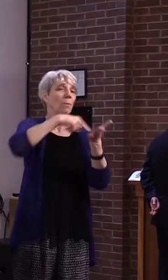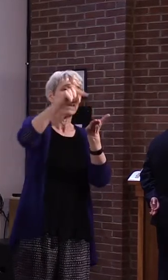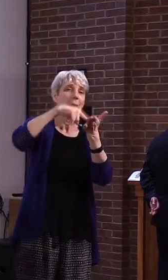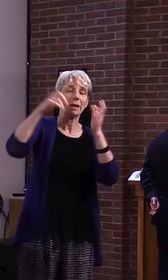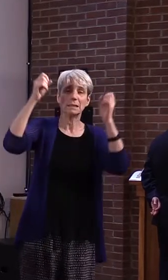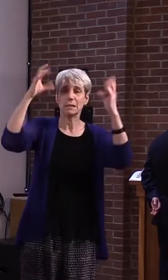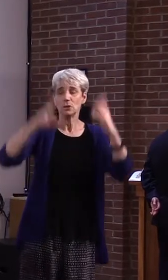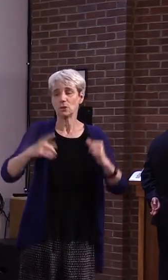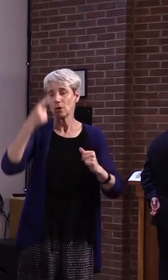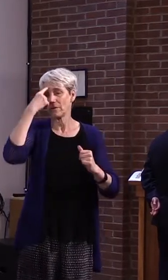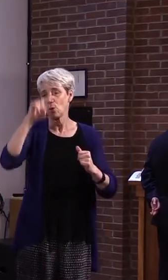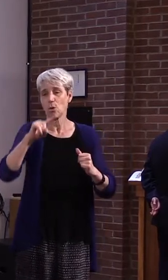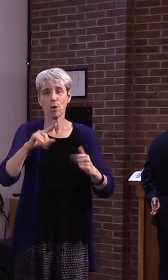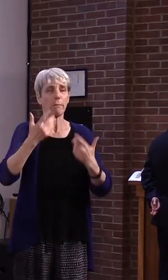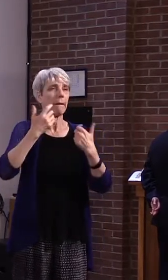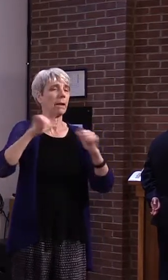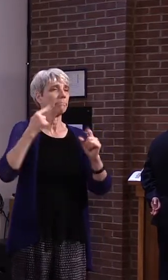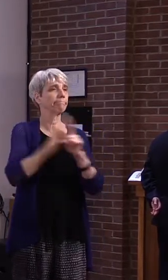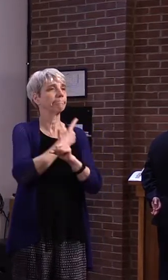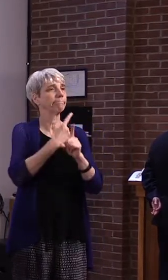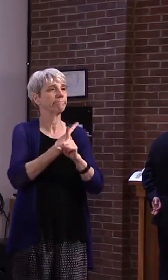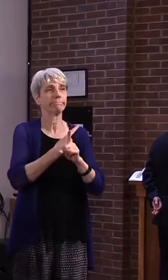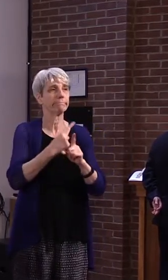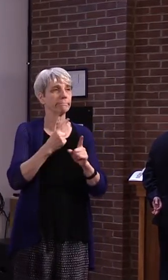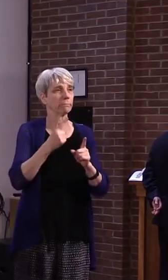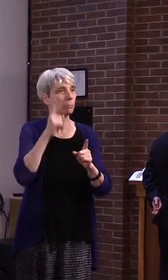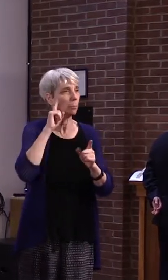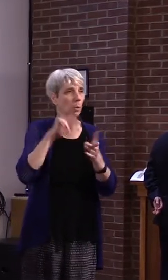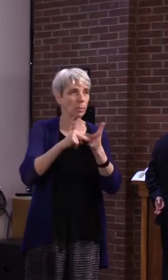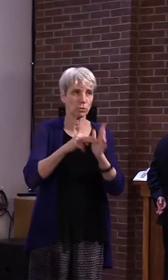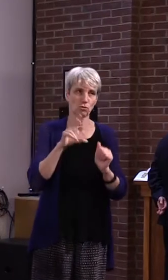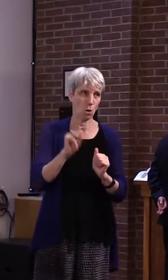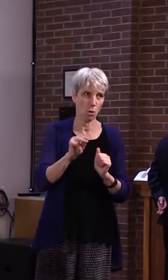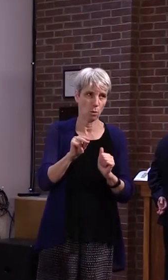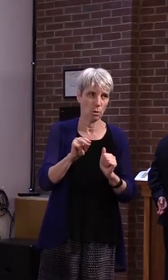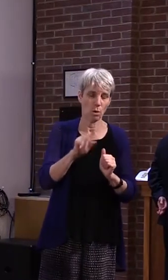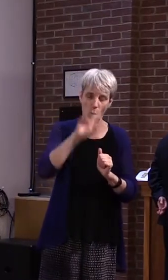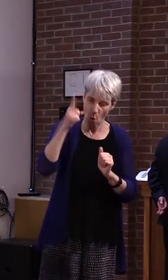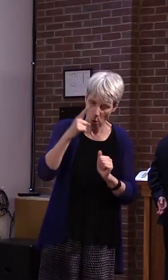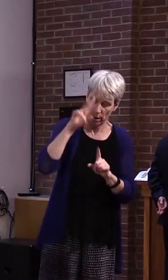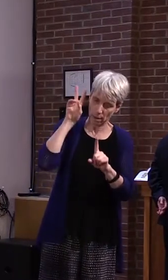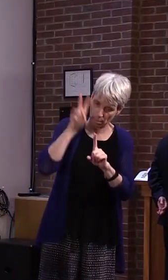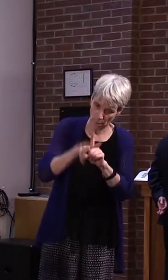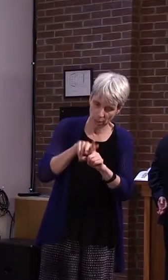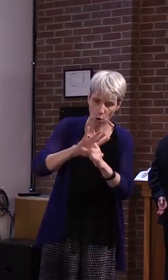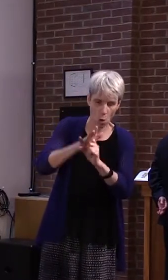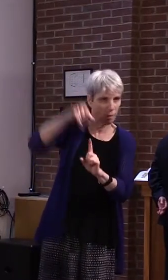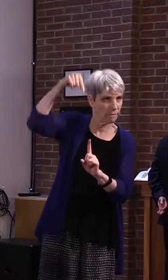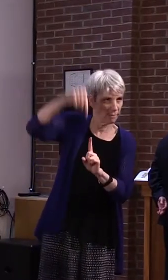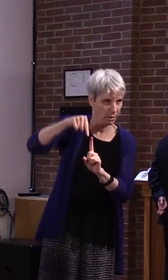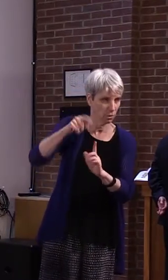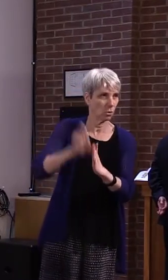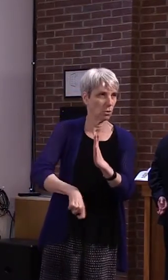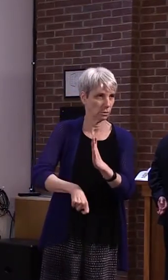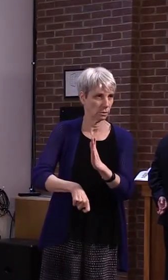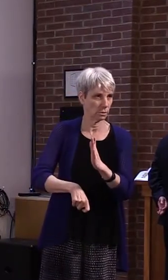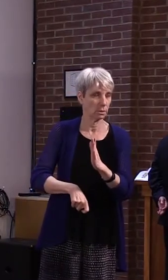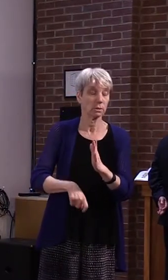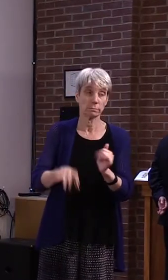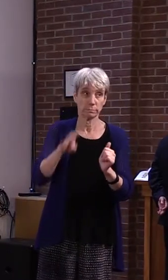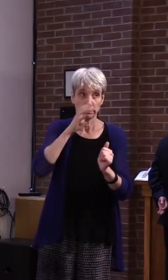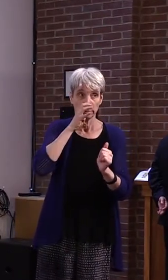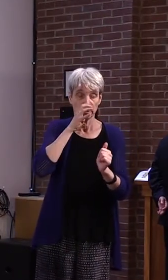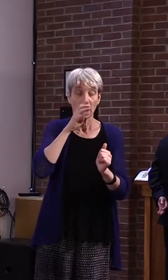deficits and so forth. So it's the guidelines are fairly rigid, and we have to adhere to that. And they have to be